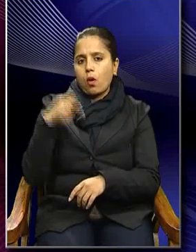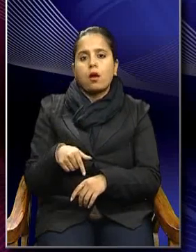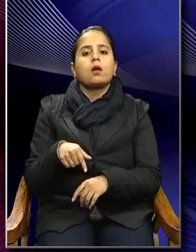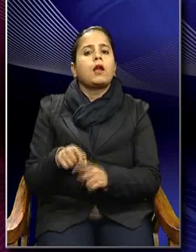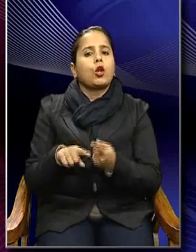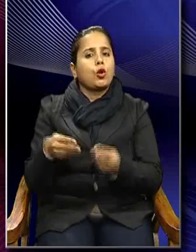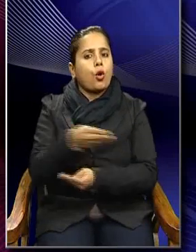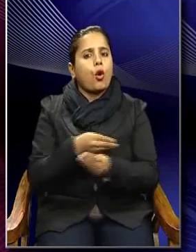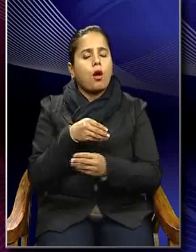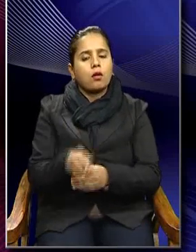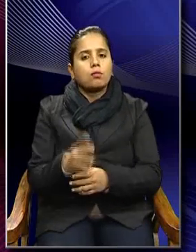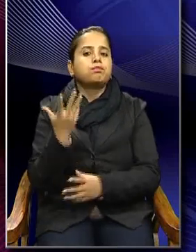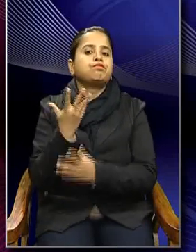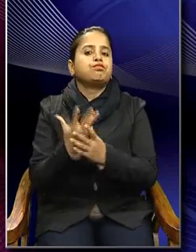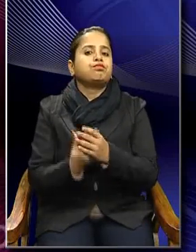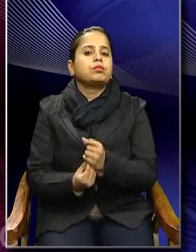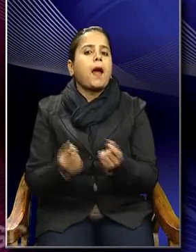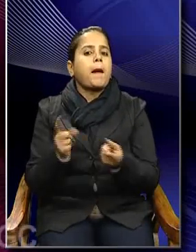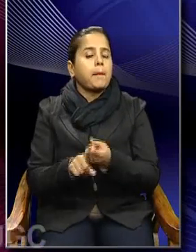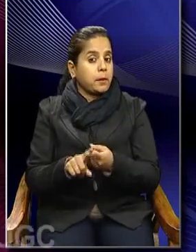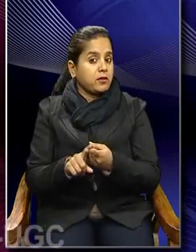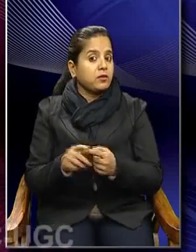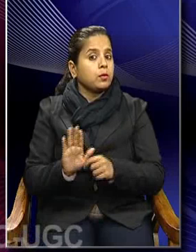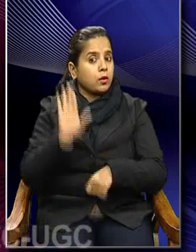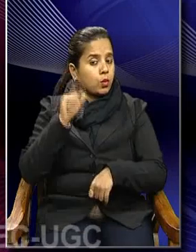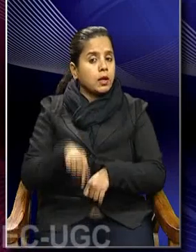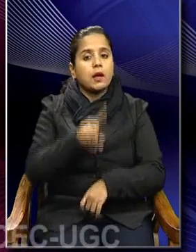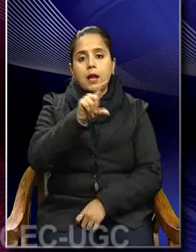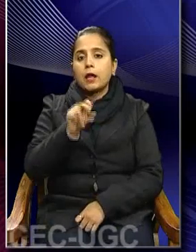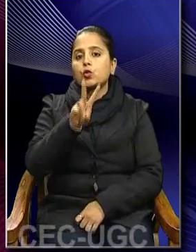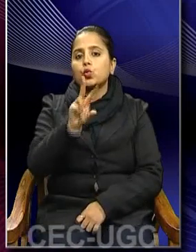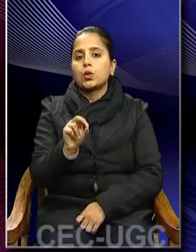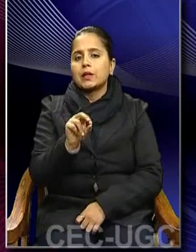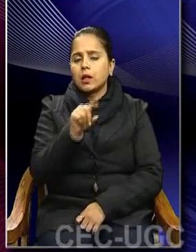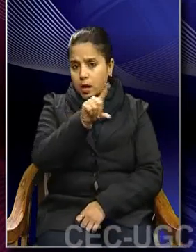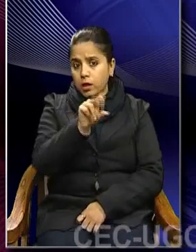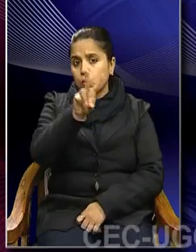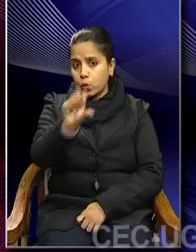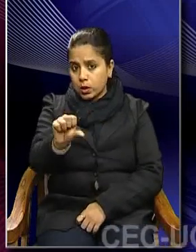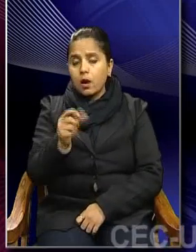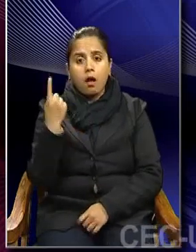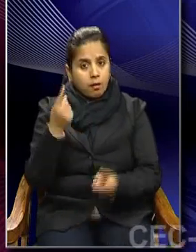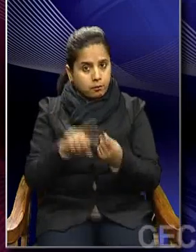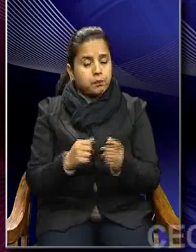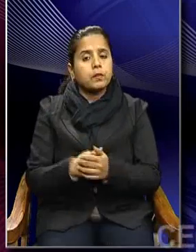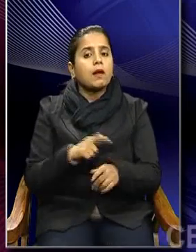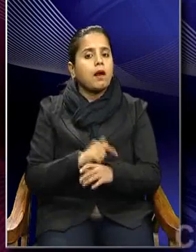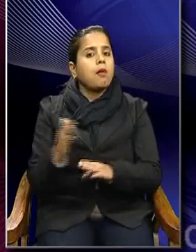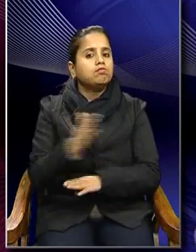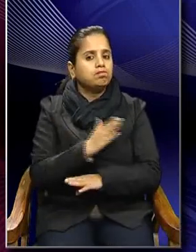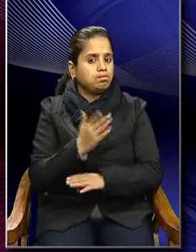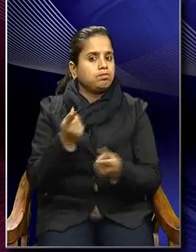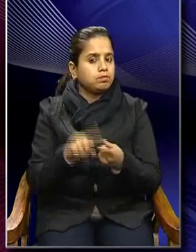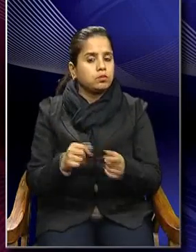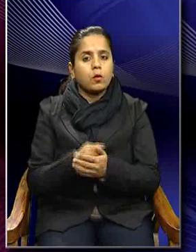economic shrinkage that happened in the 1929 phase,